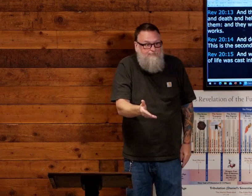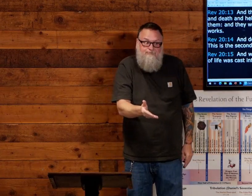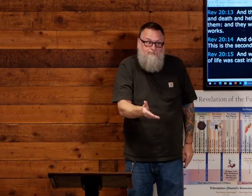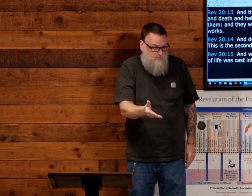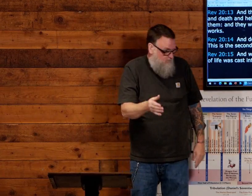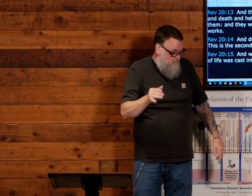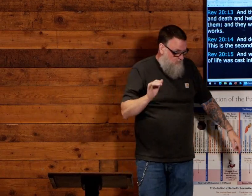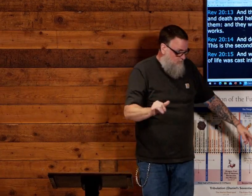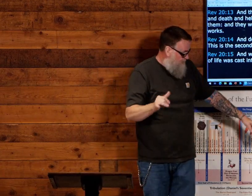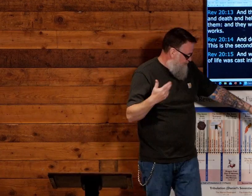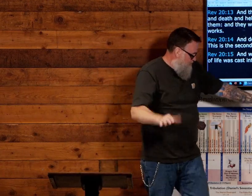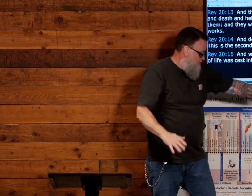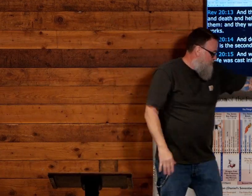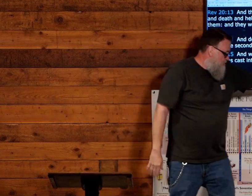Christ.